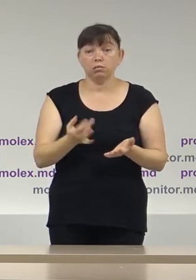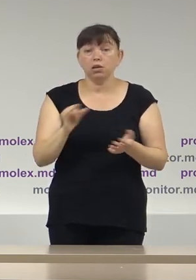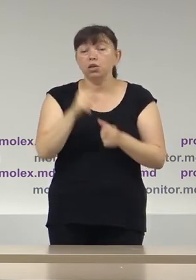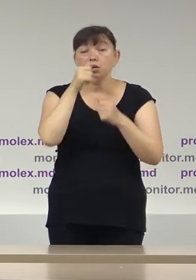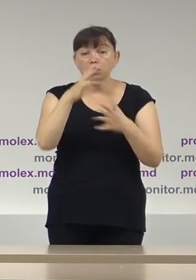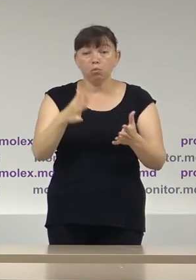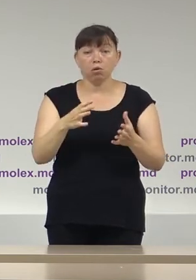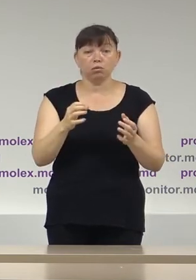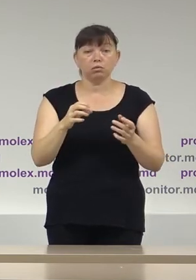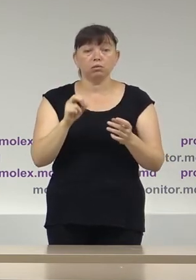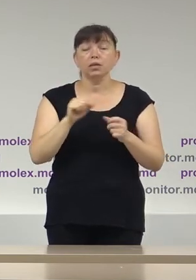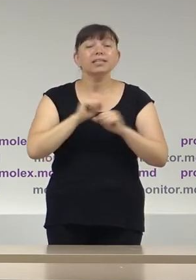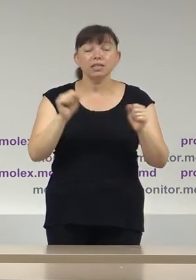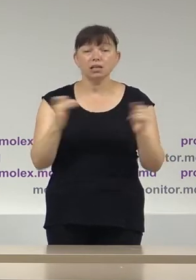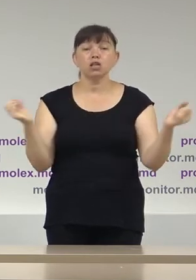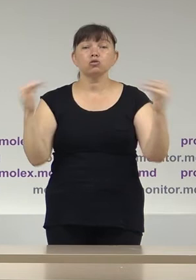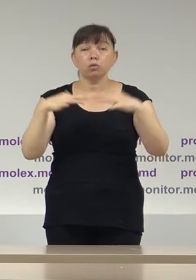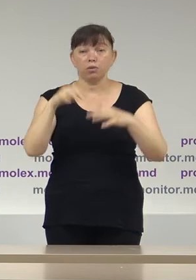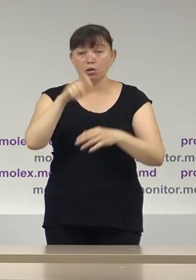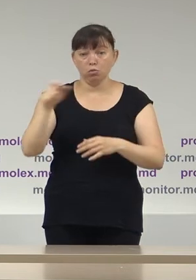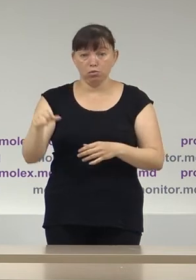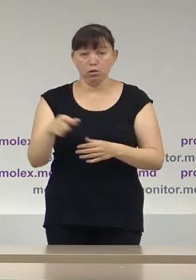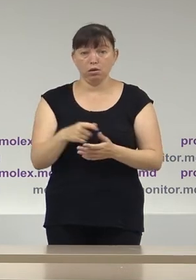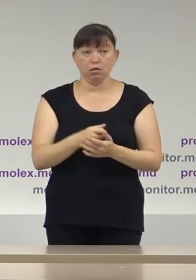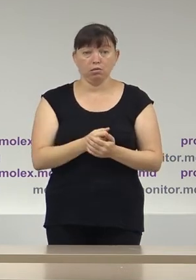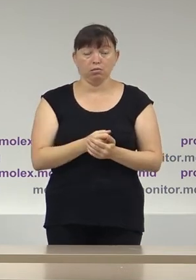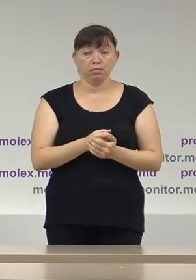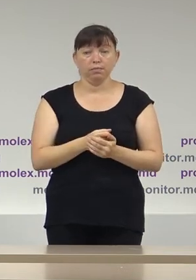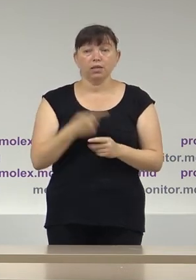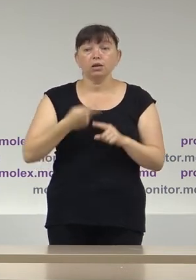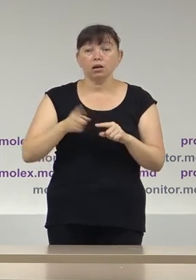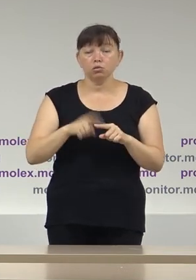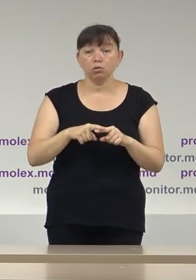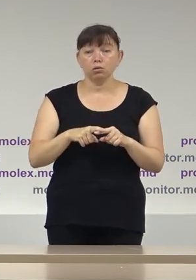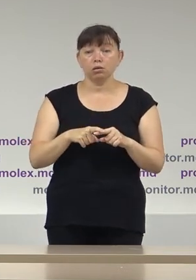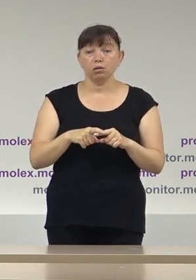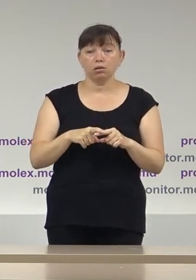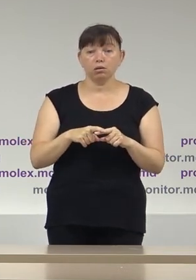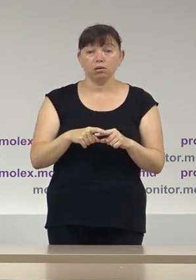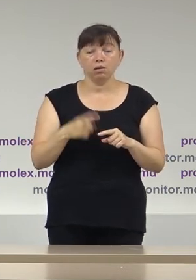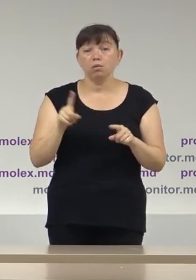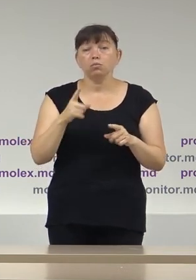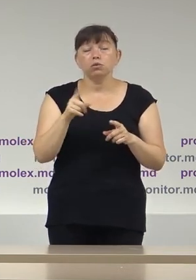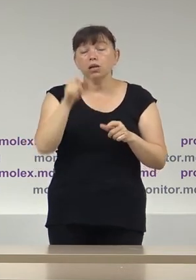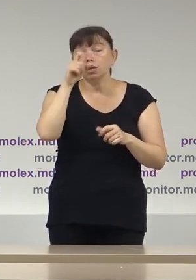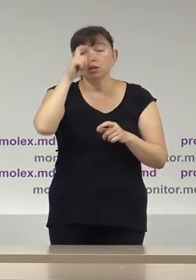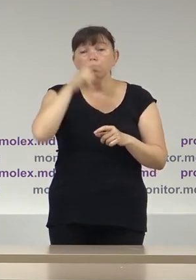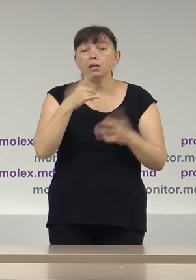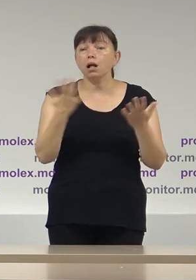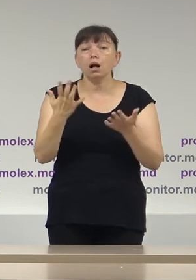people, only voters who came to vote can be present. And it's not allowed to have a group of people staying